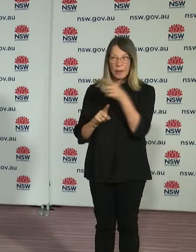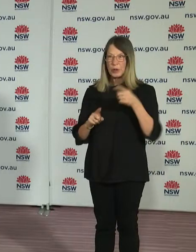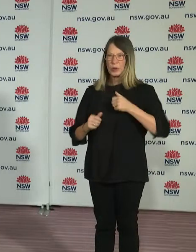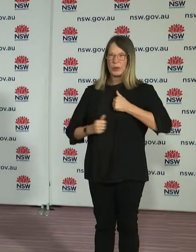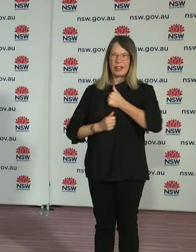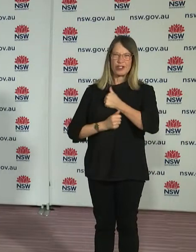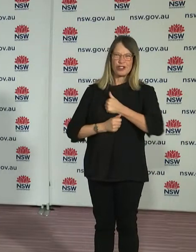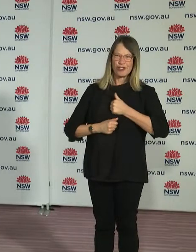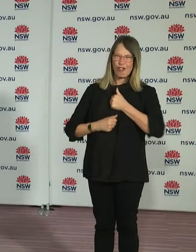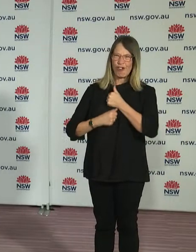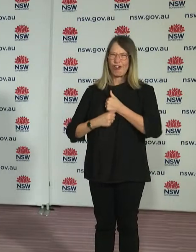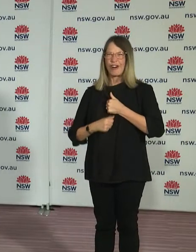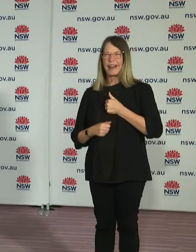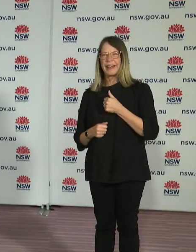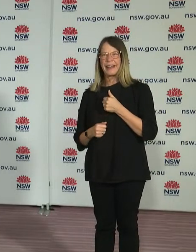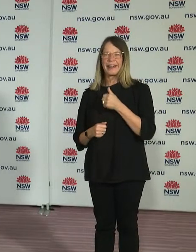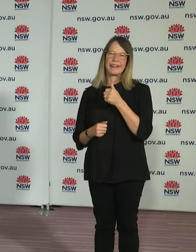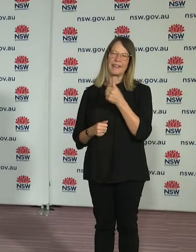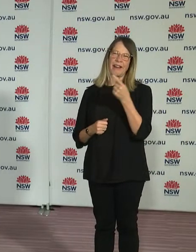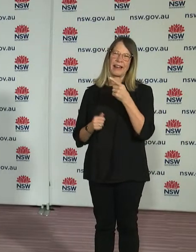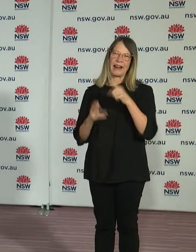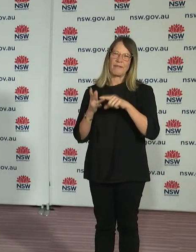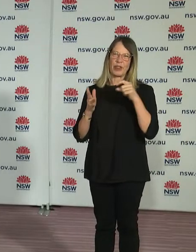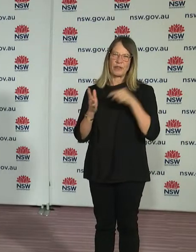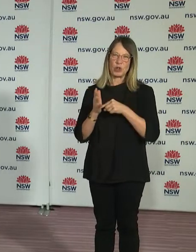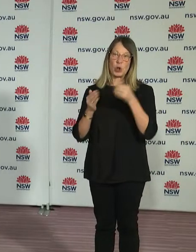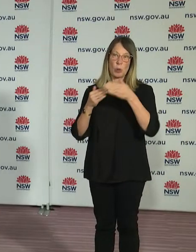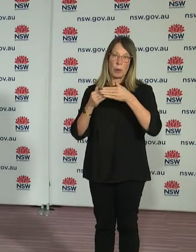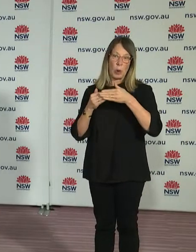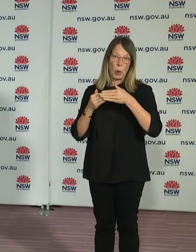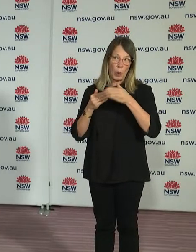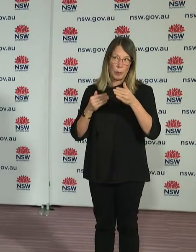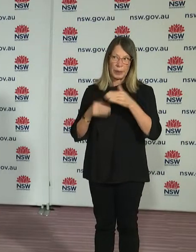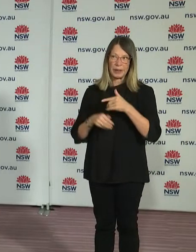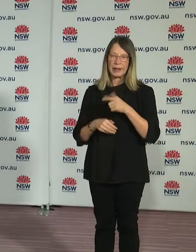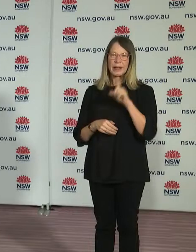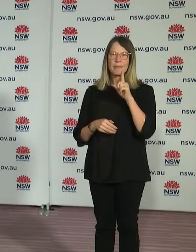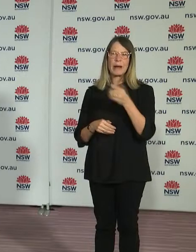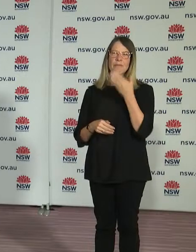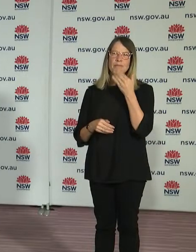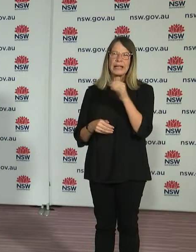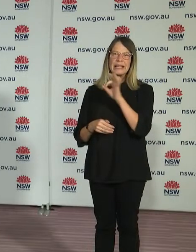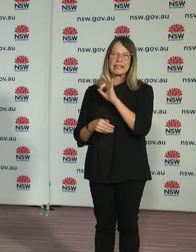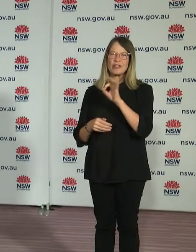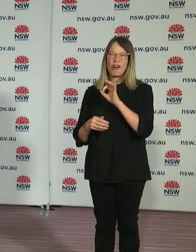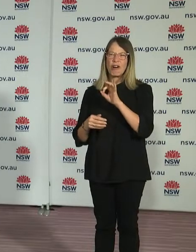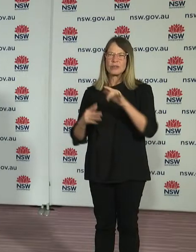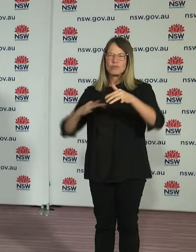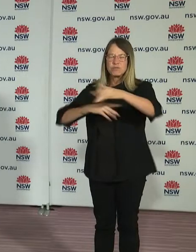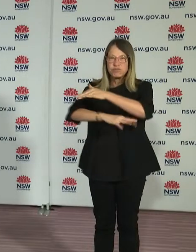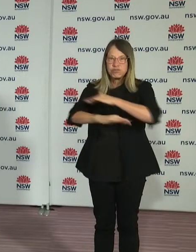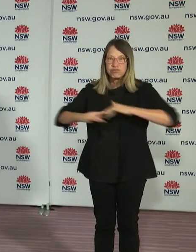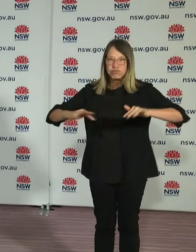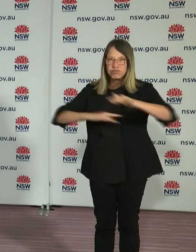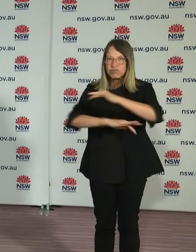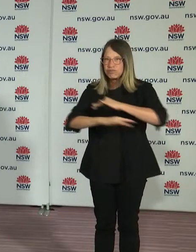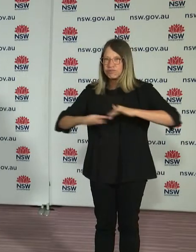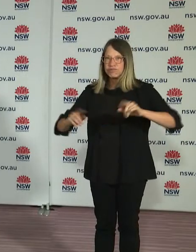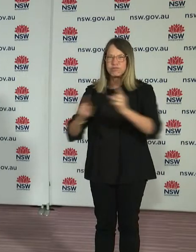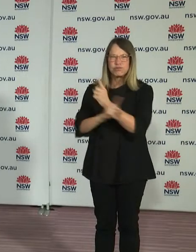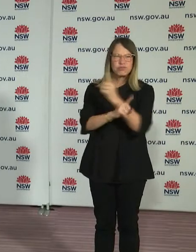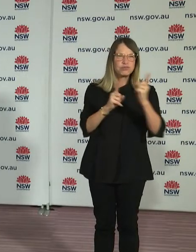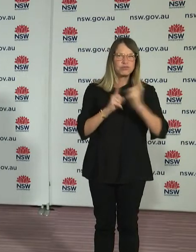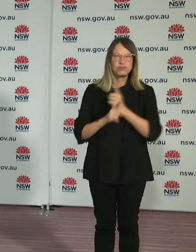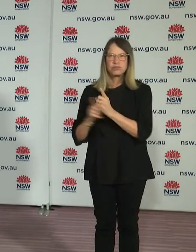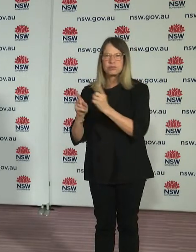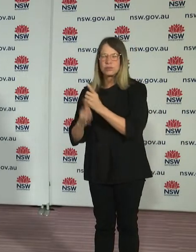do limit the number of new people you come in contact with. What we need to do is just in that cautious reopening between 70